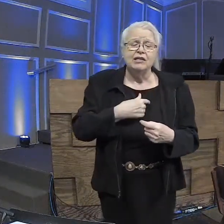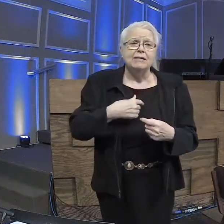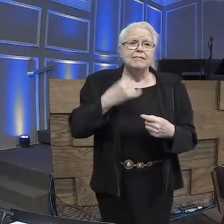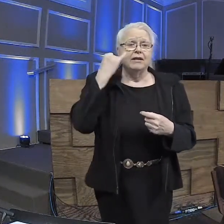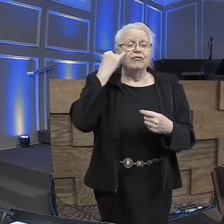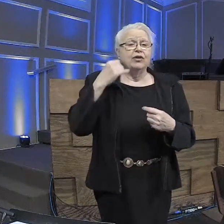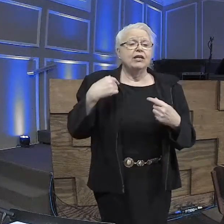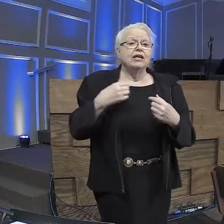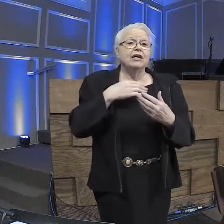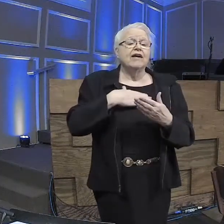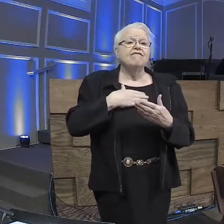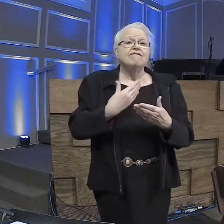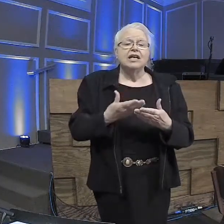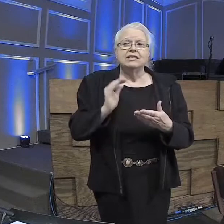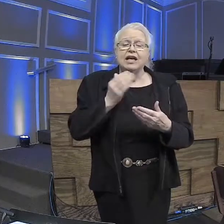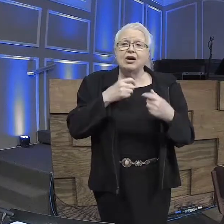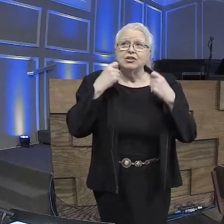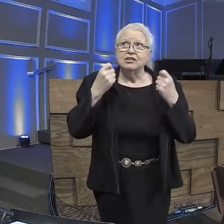unrighteousness.